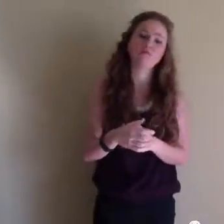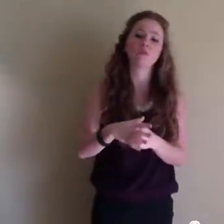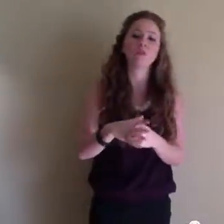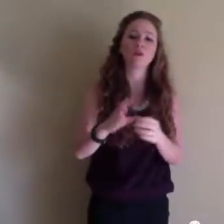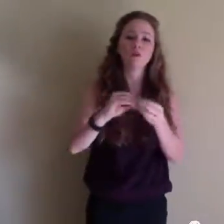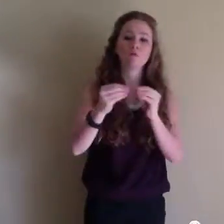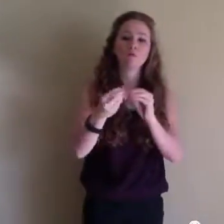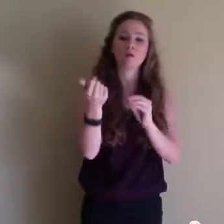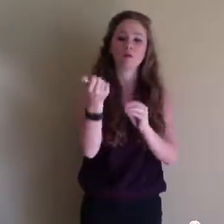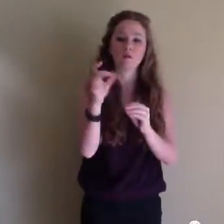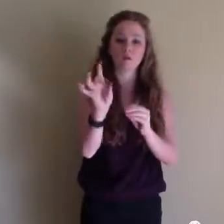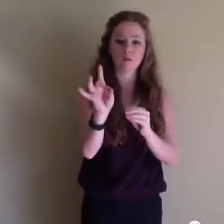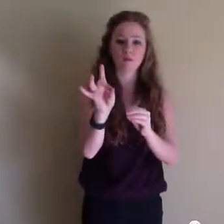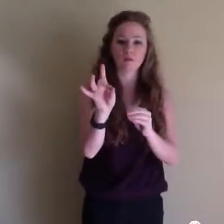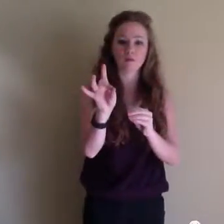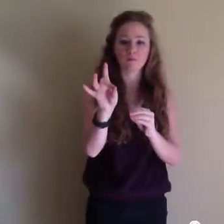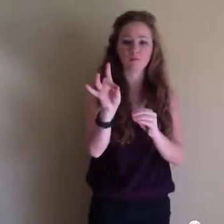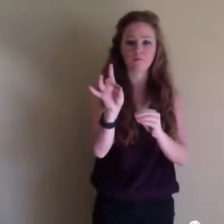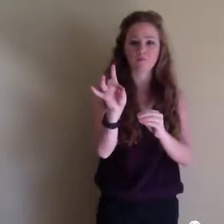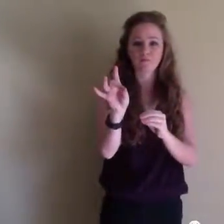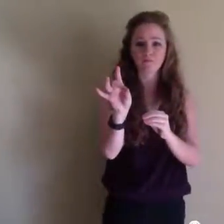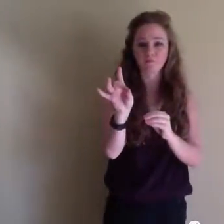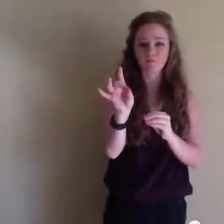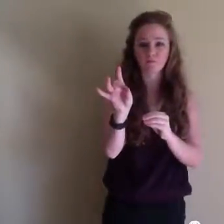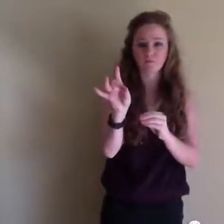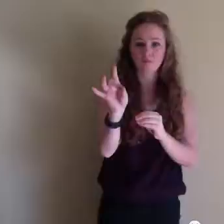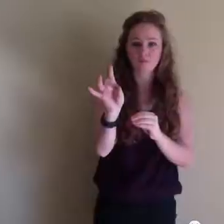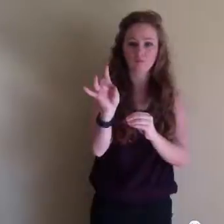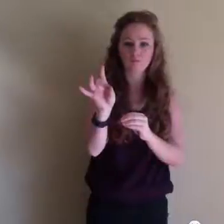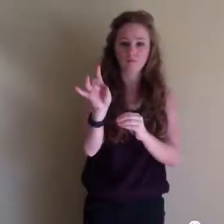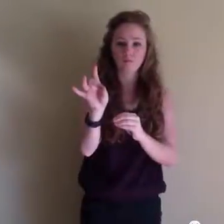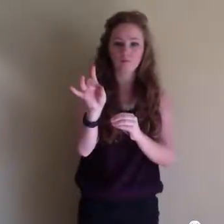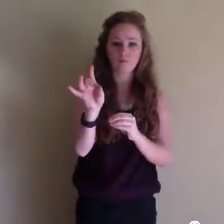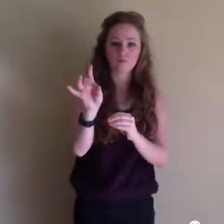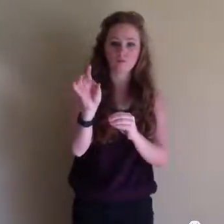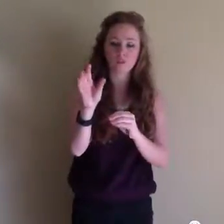but the colonies didn't want that. Number 18.